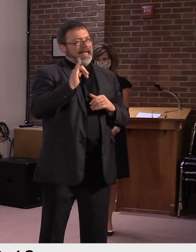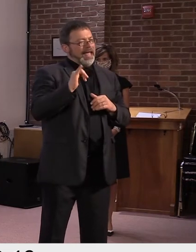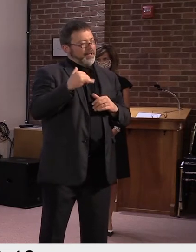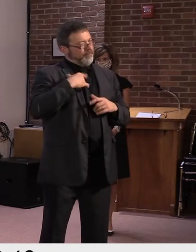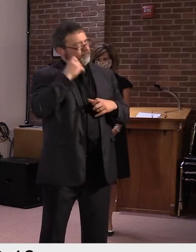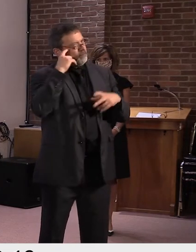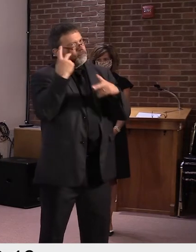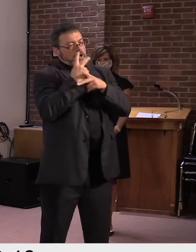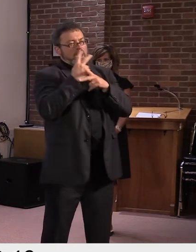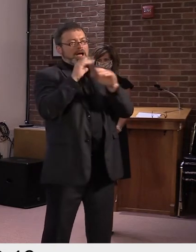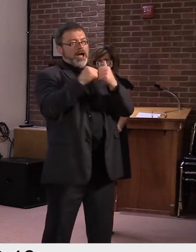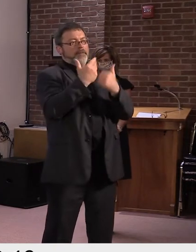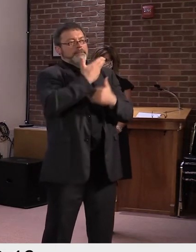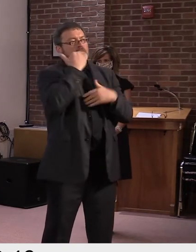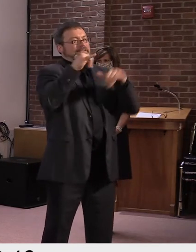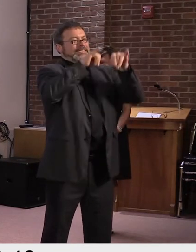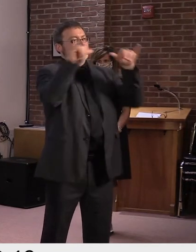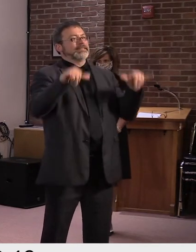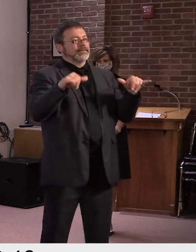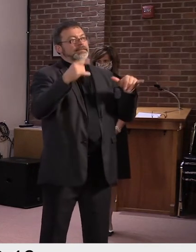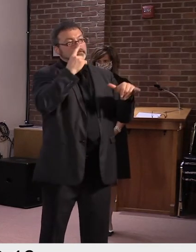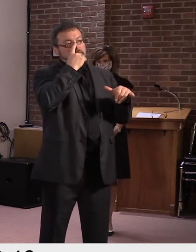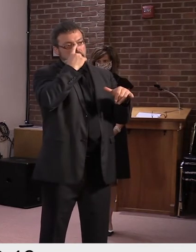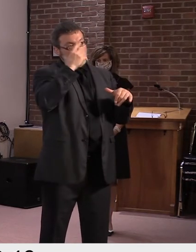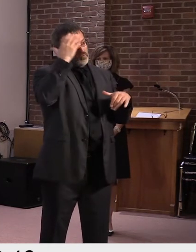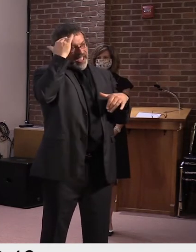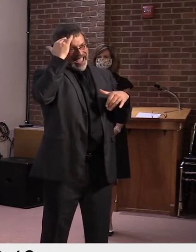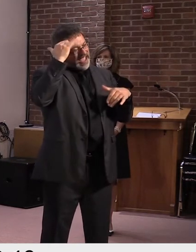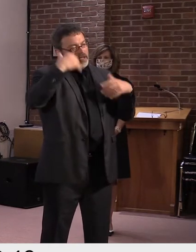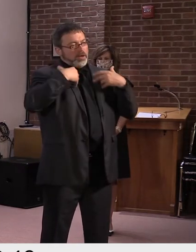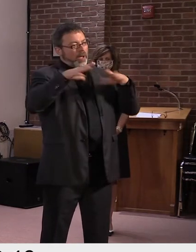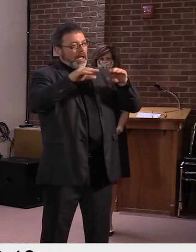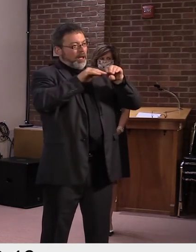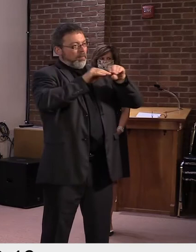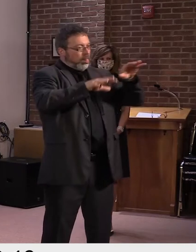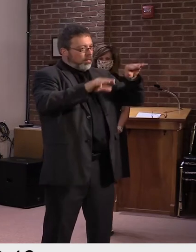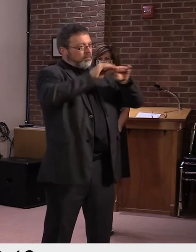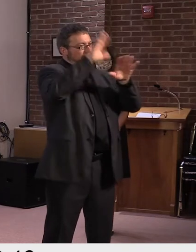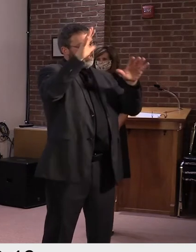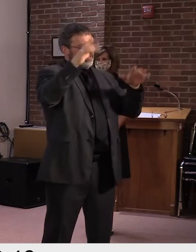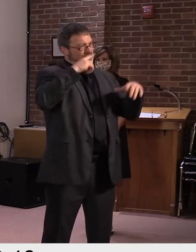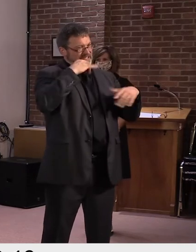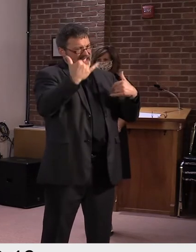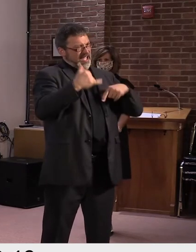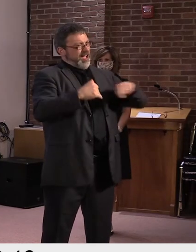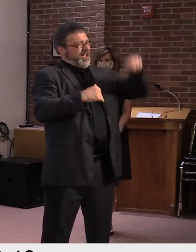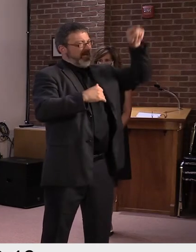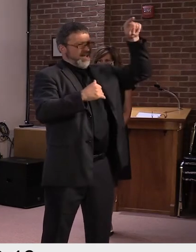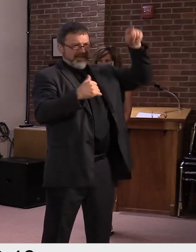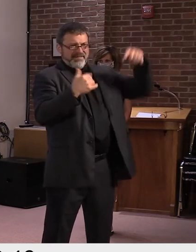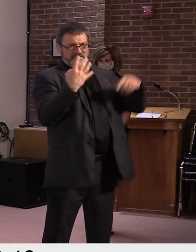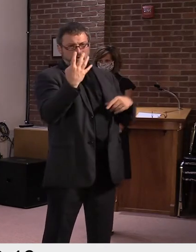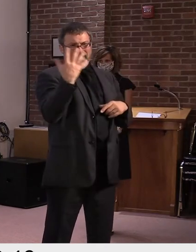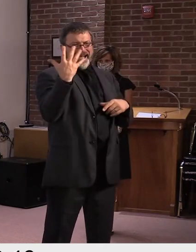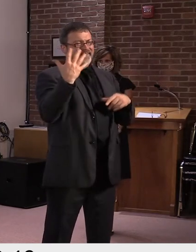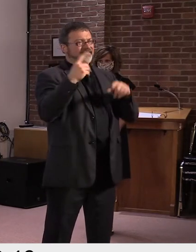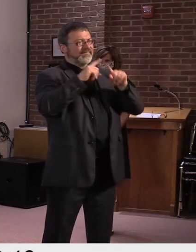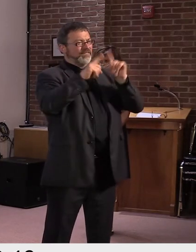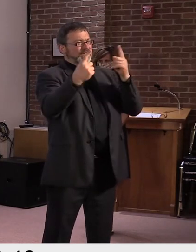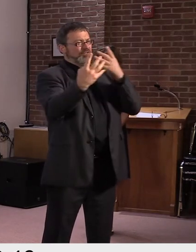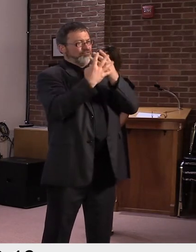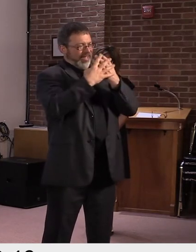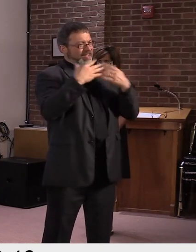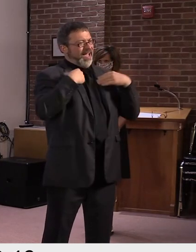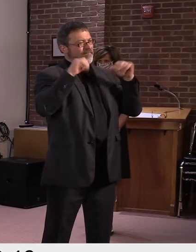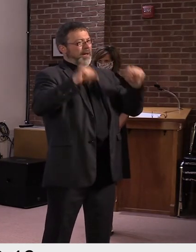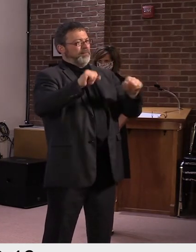tested as we move forward. We just have to make sure, as we did during the height of the pandemic, to make sure